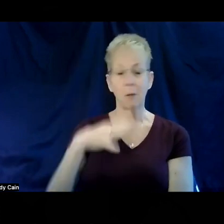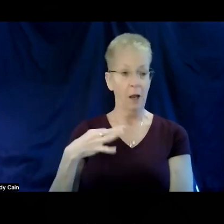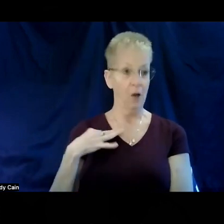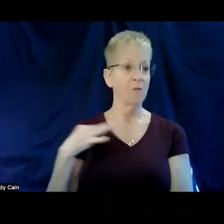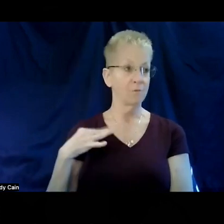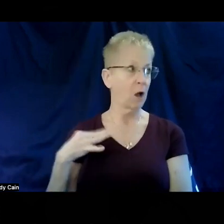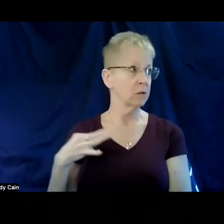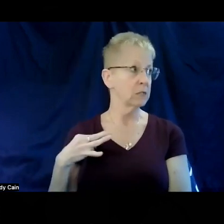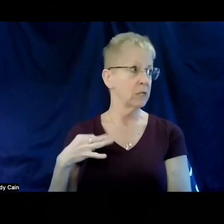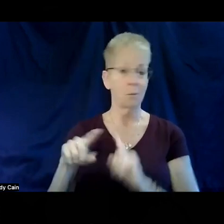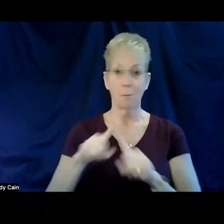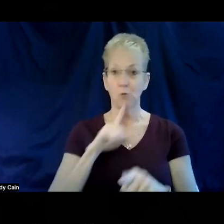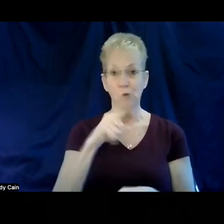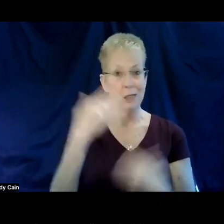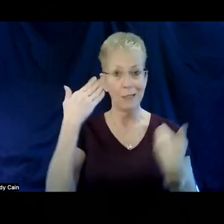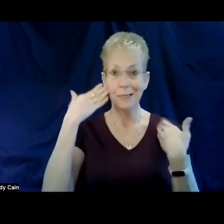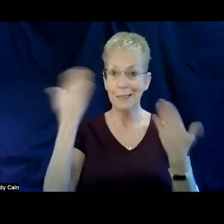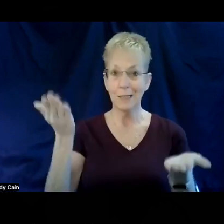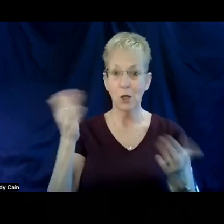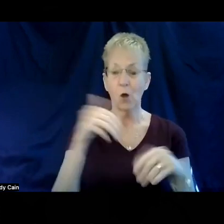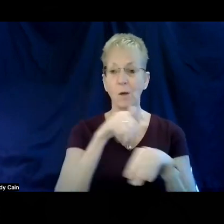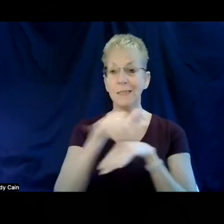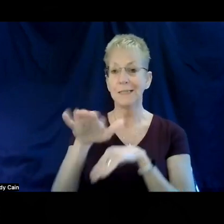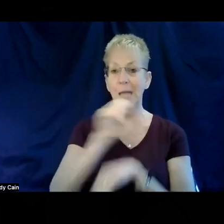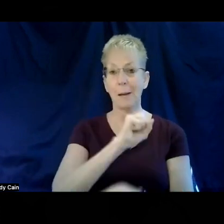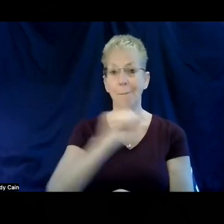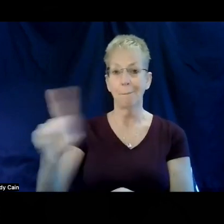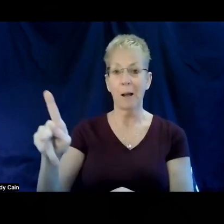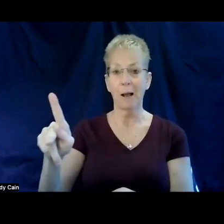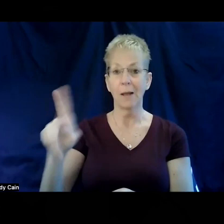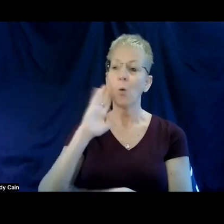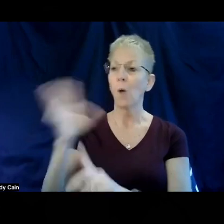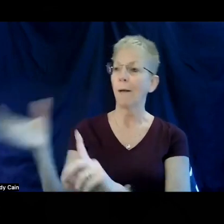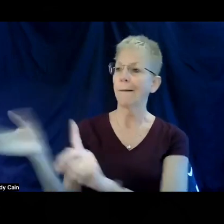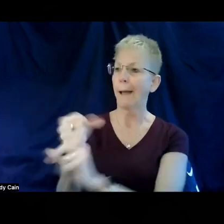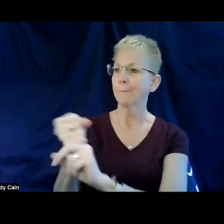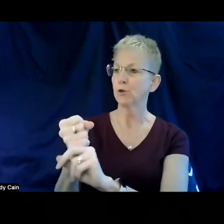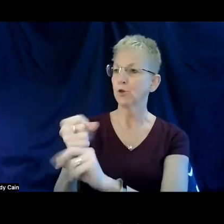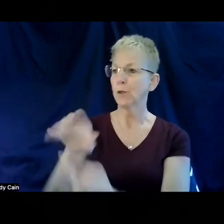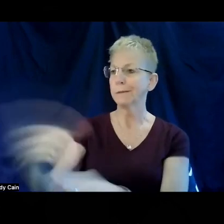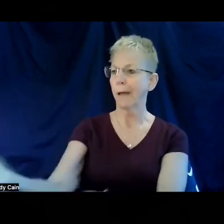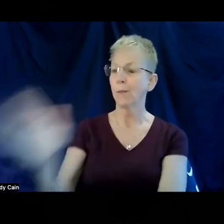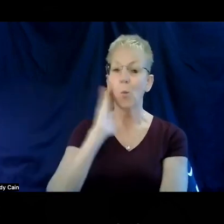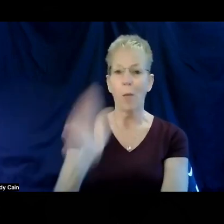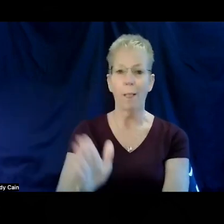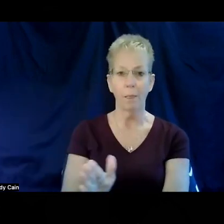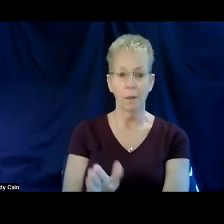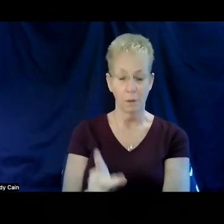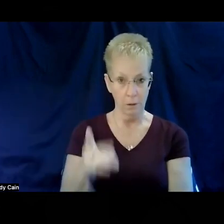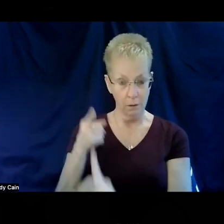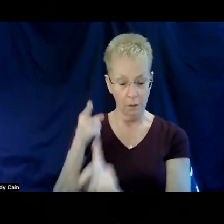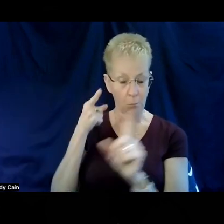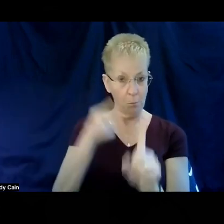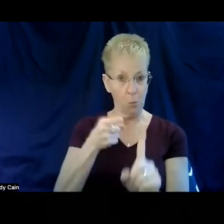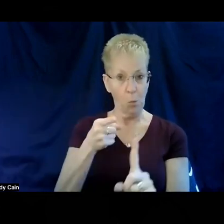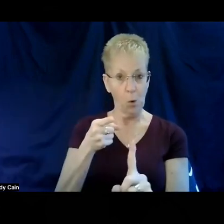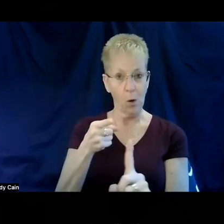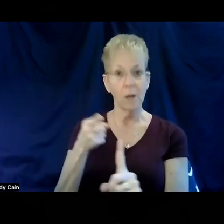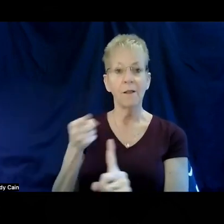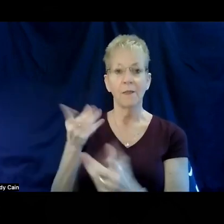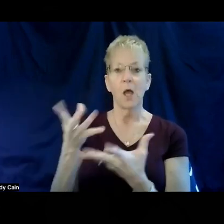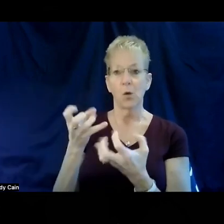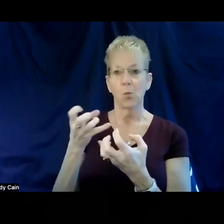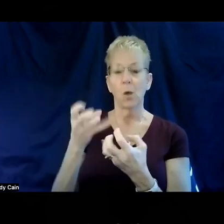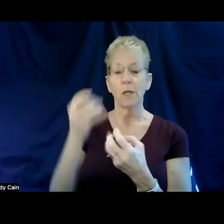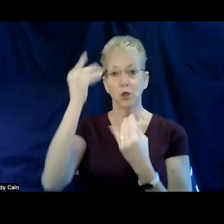not knowing that they were being sent to certain capture, torture, and death. The idea being that they wanted the Germans to